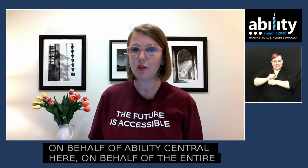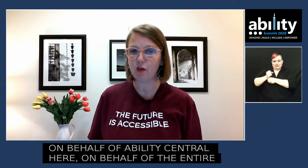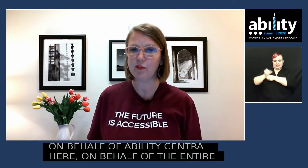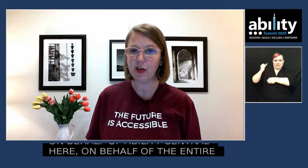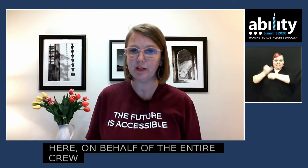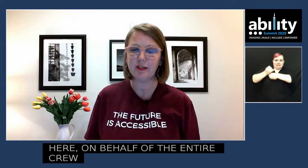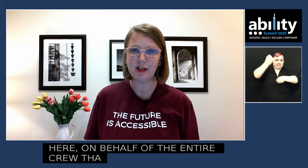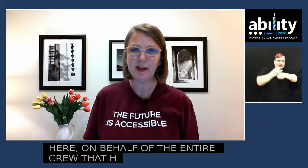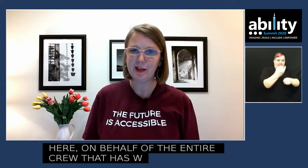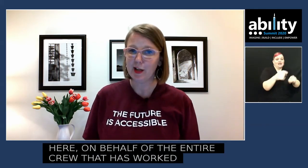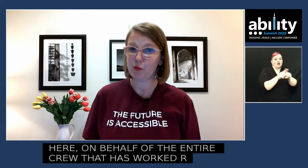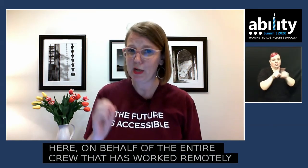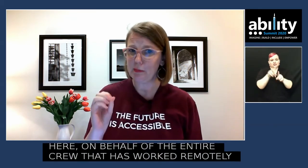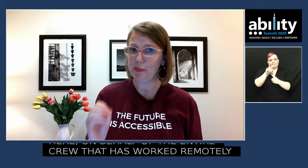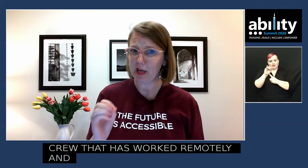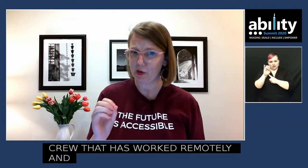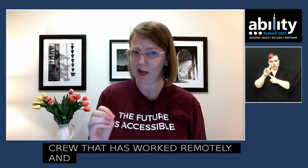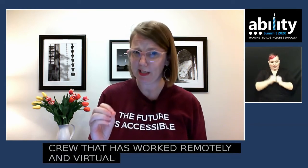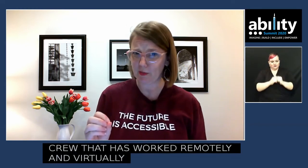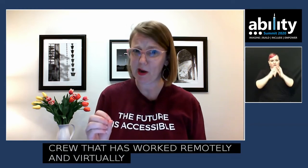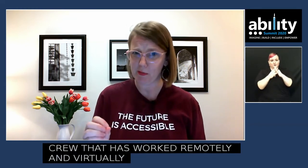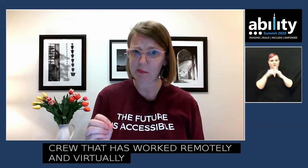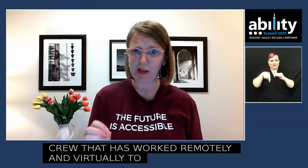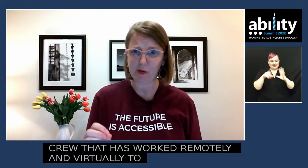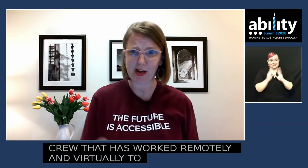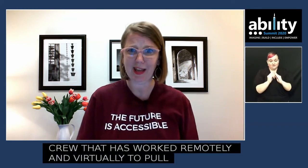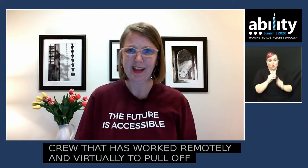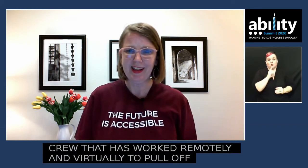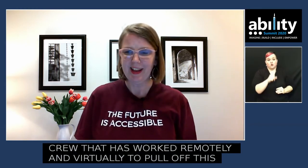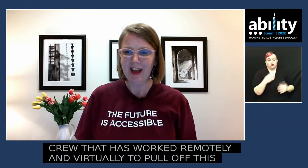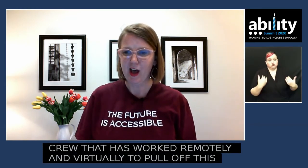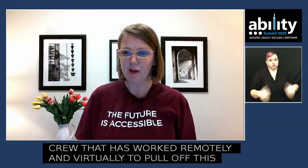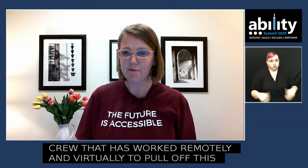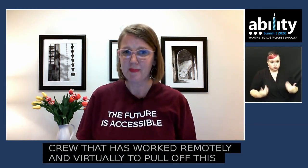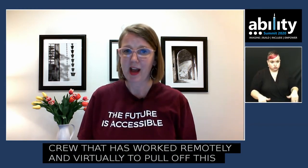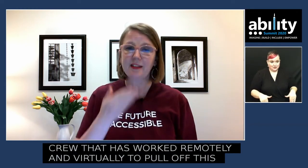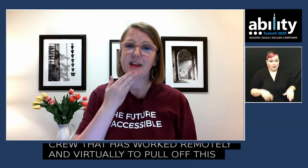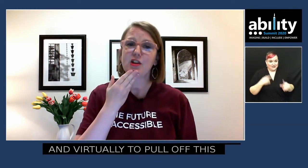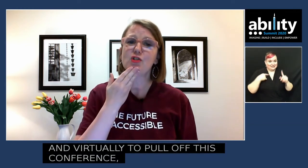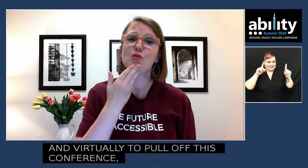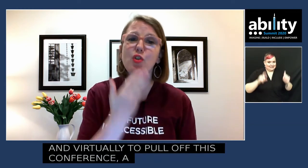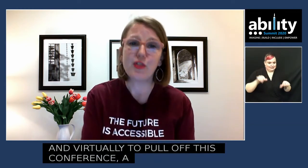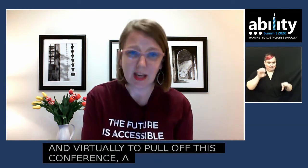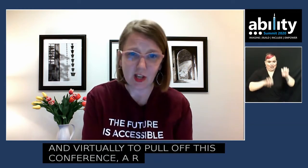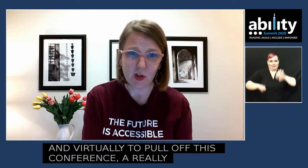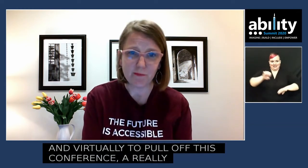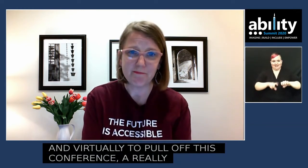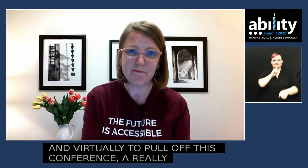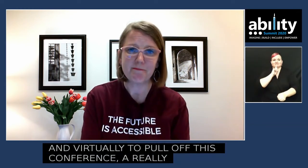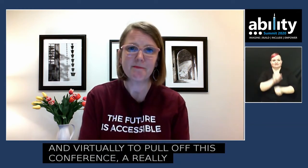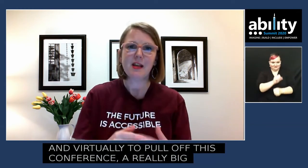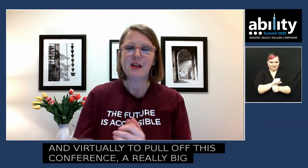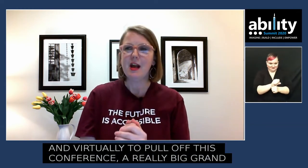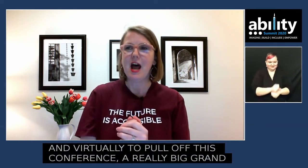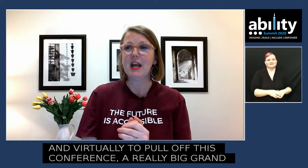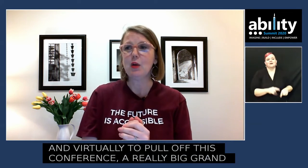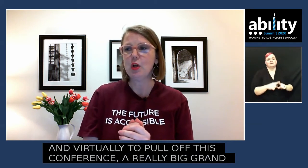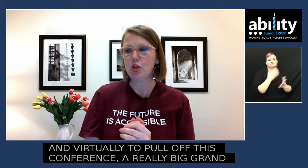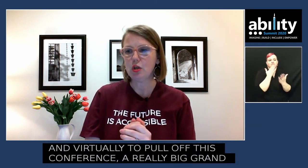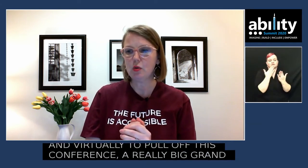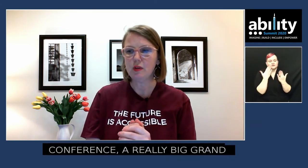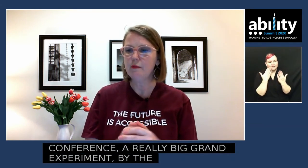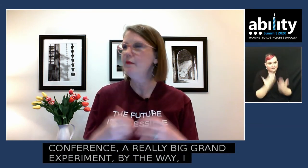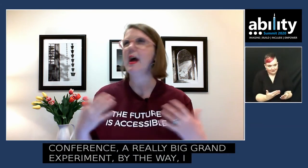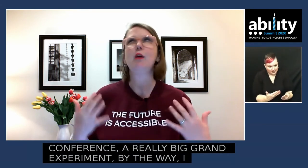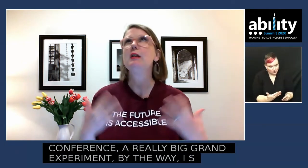pull off this conference, a really big, grand experiment, by the way, I say a huge thank you. And